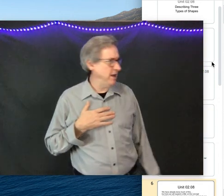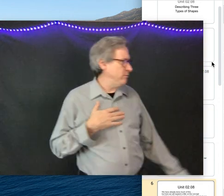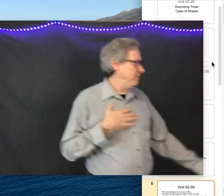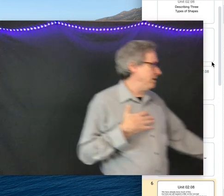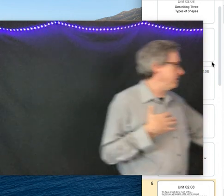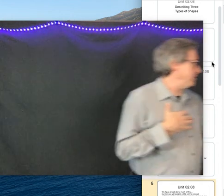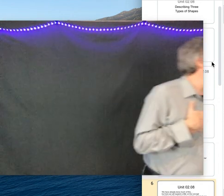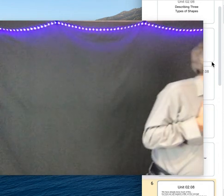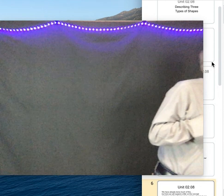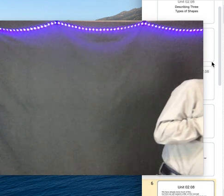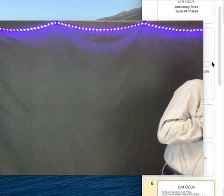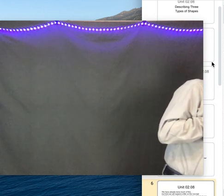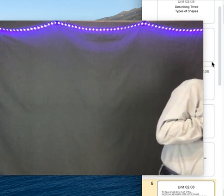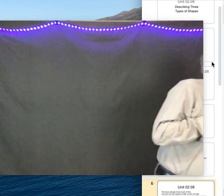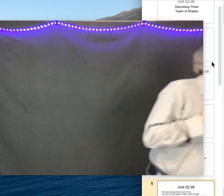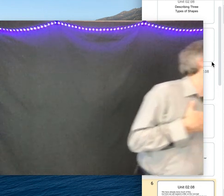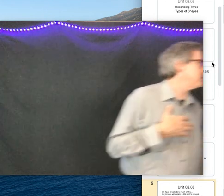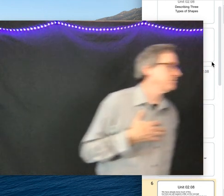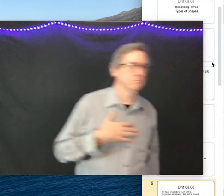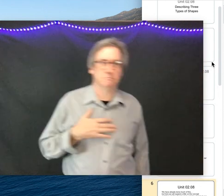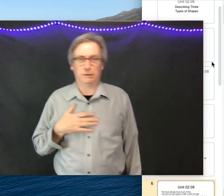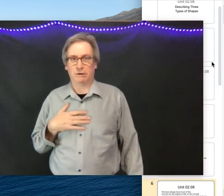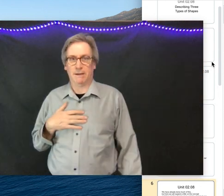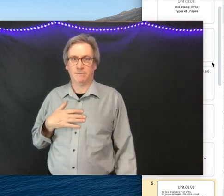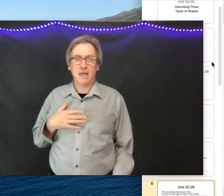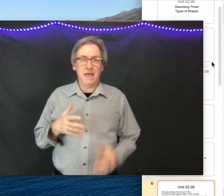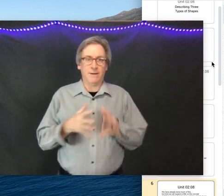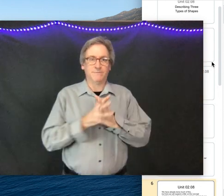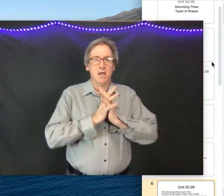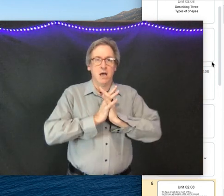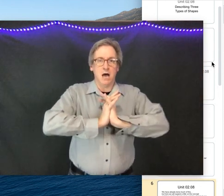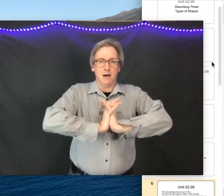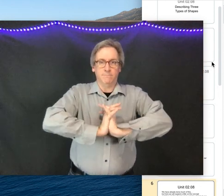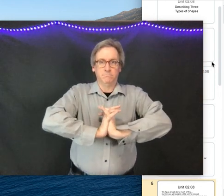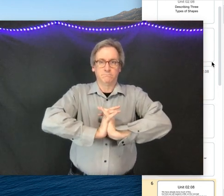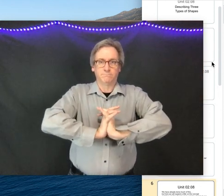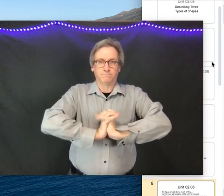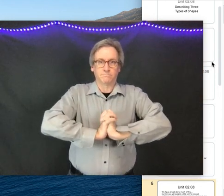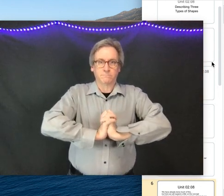big shadow, but it's raining out, so it's pretty crappy. Anyway,